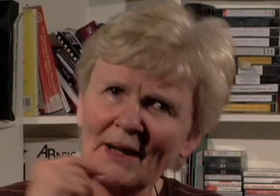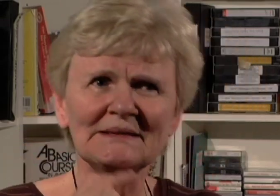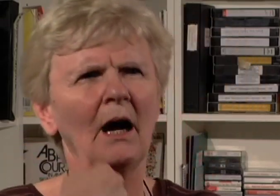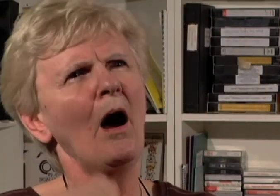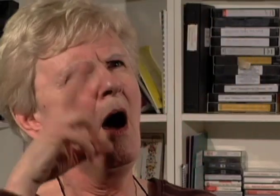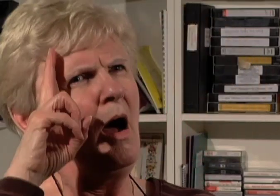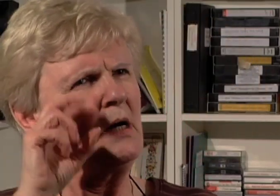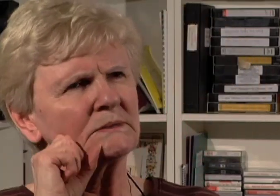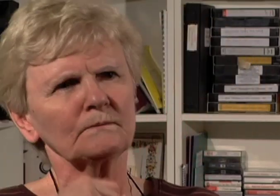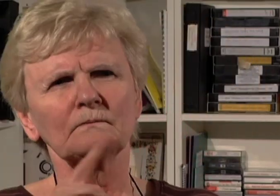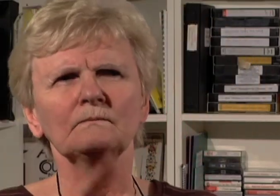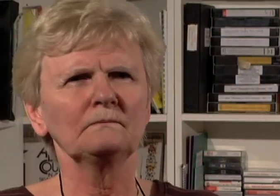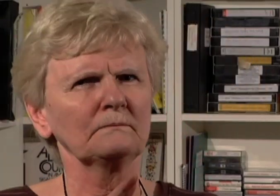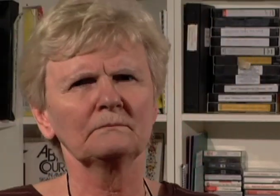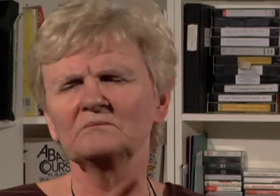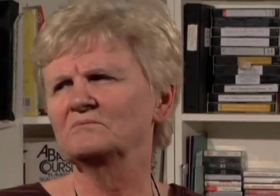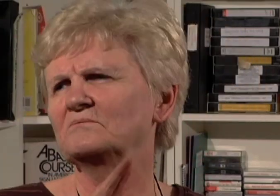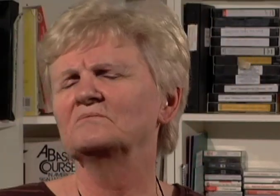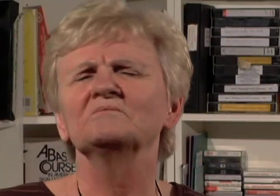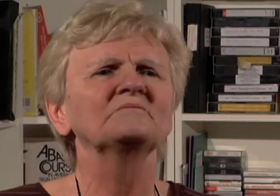said. "Usher syndrome? No, I don't have Usher syndrome."